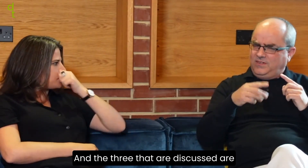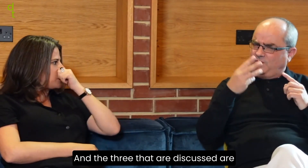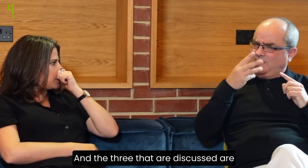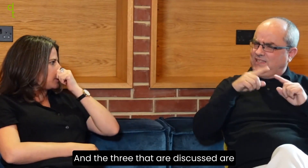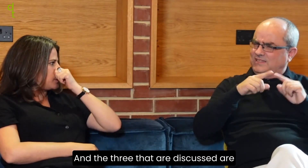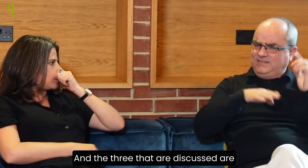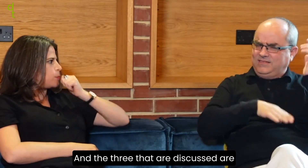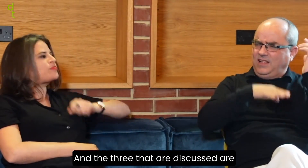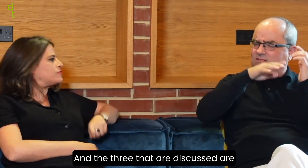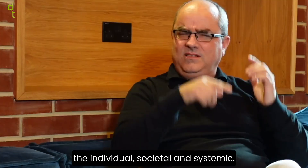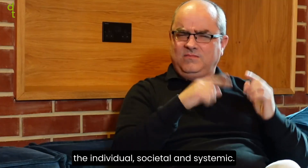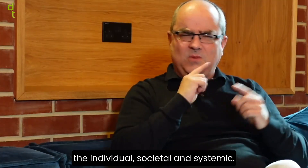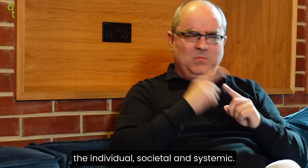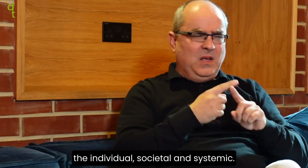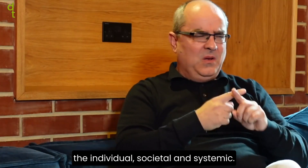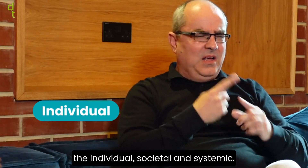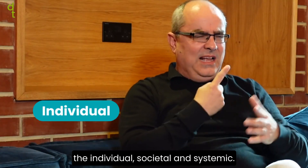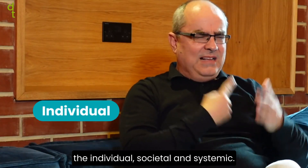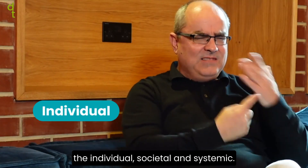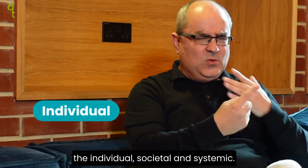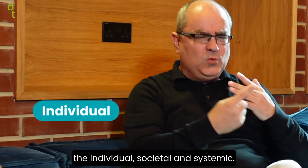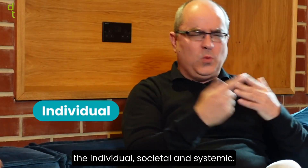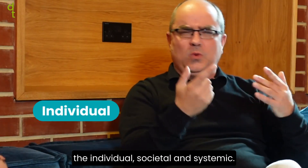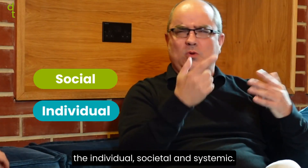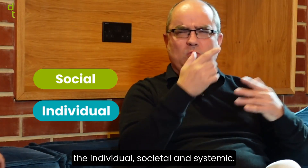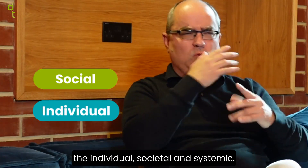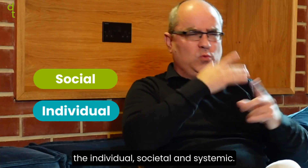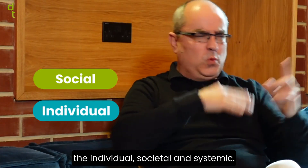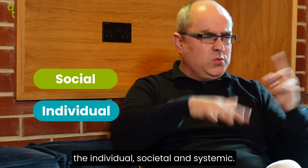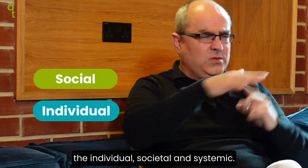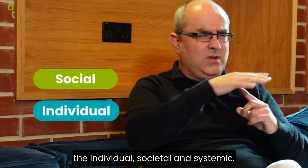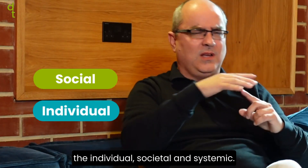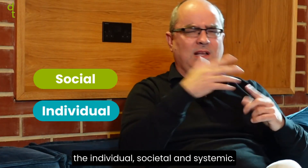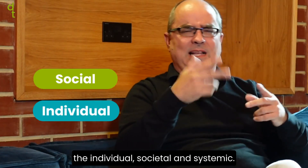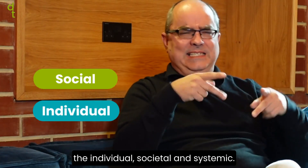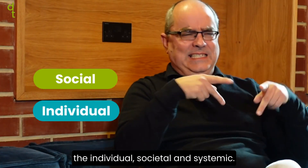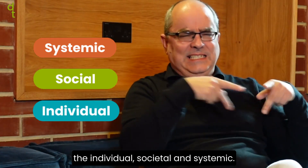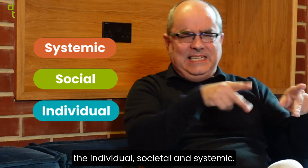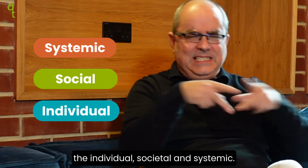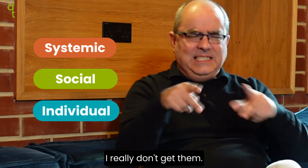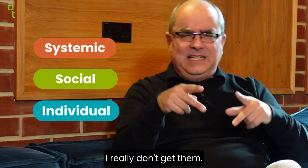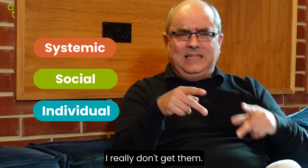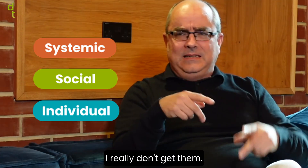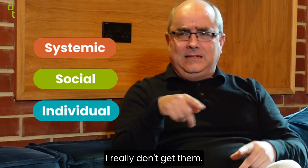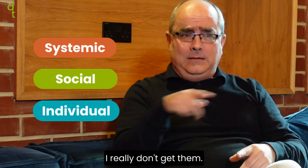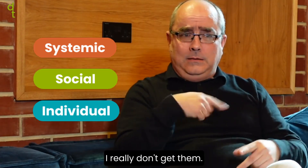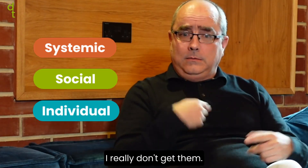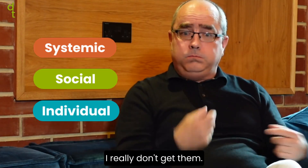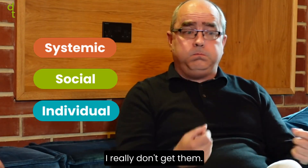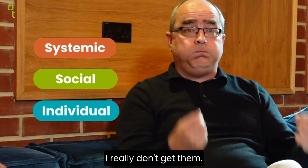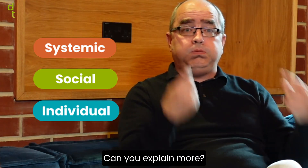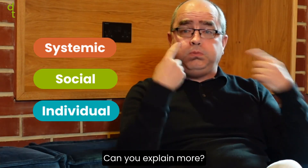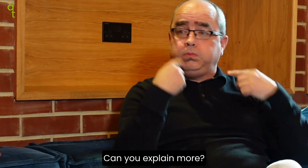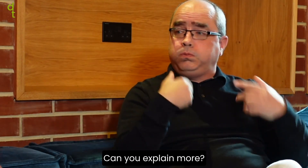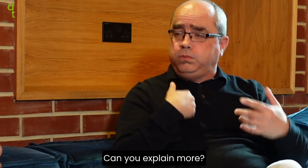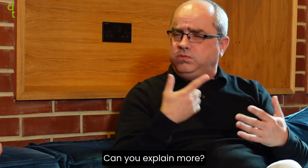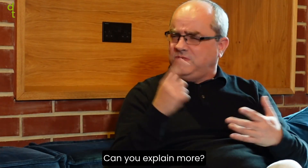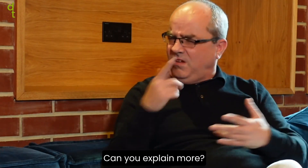three that are discussed are the individual, societal, and systemic. I really don't get them. Can you explain more?